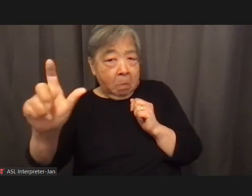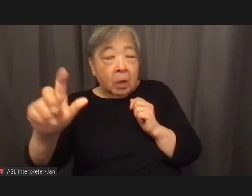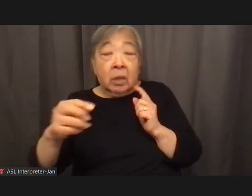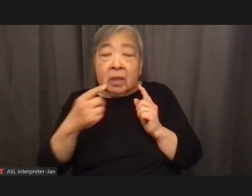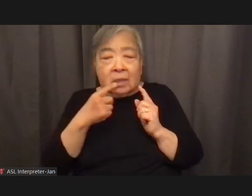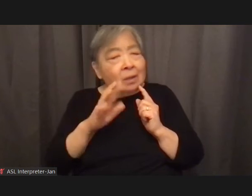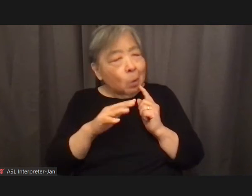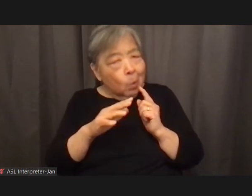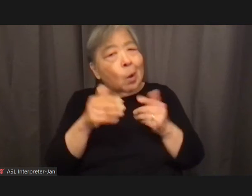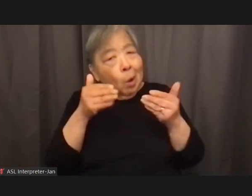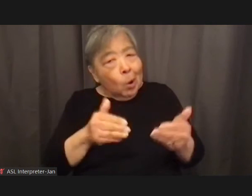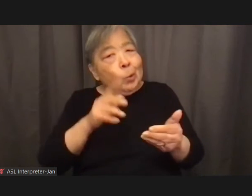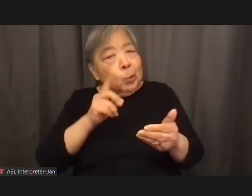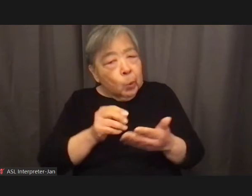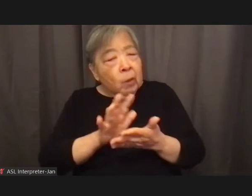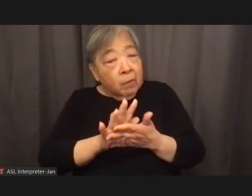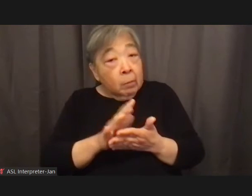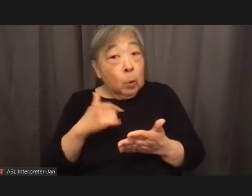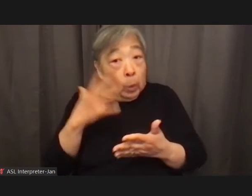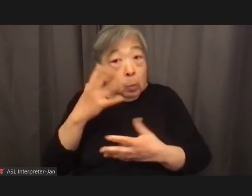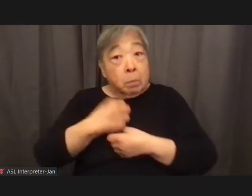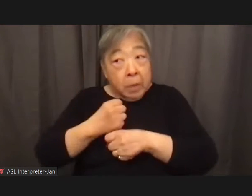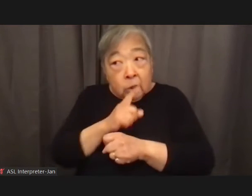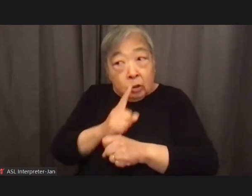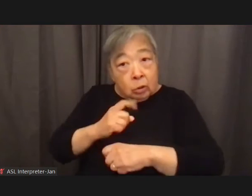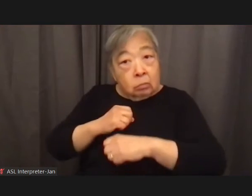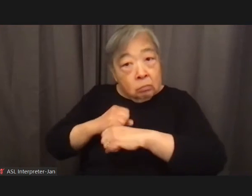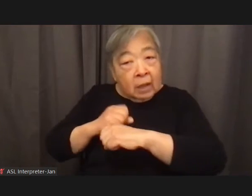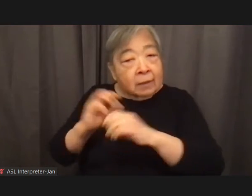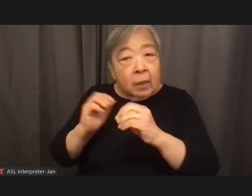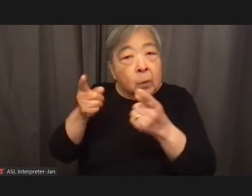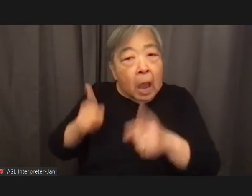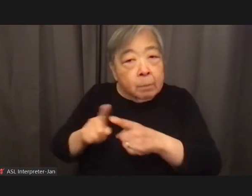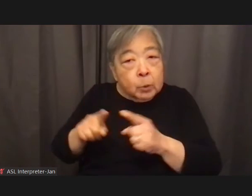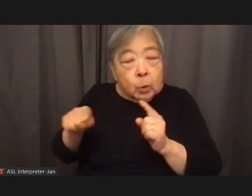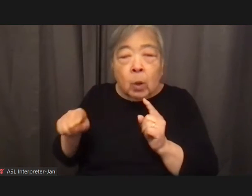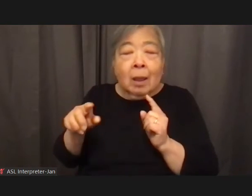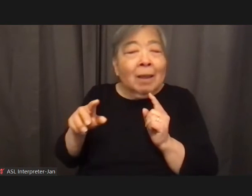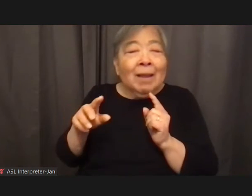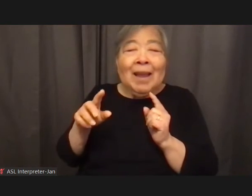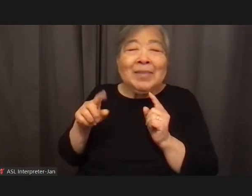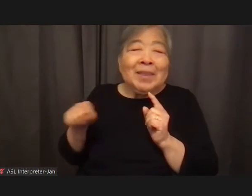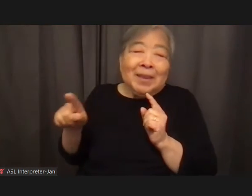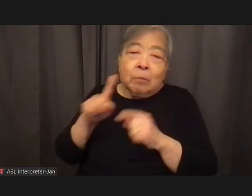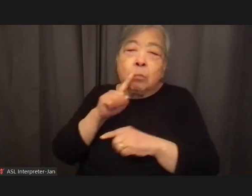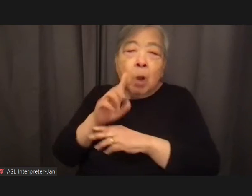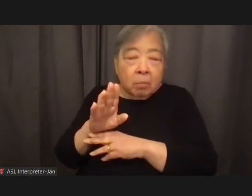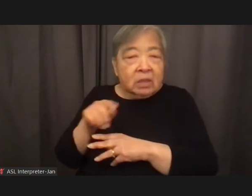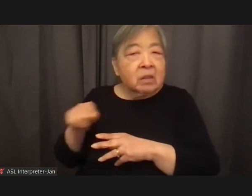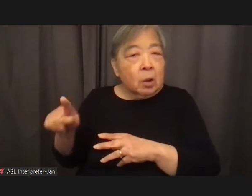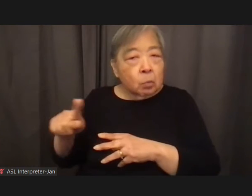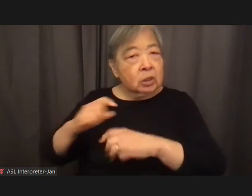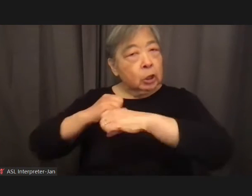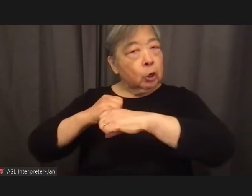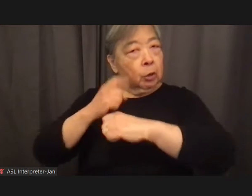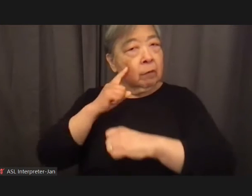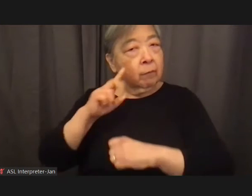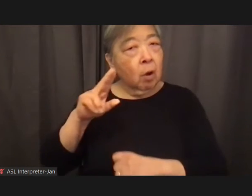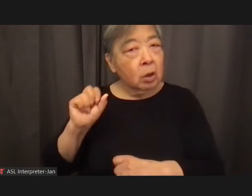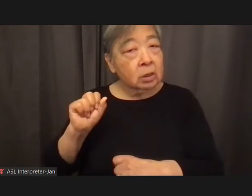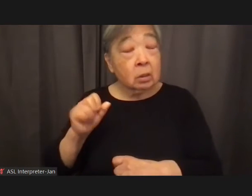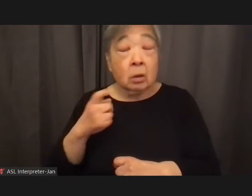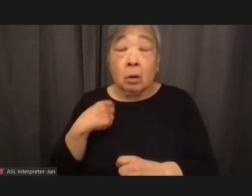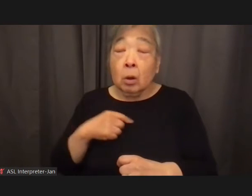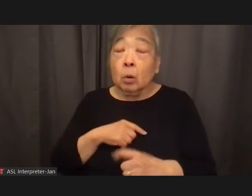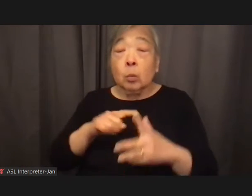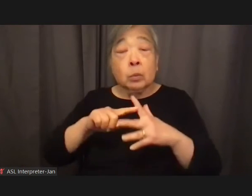we make sure nothing will ever happen to you. And they sort of promised to be our security guard. We started the film, but when we